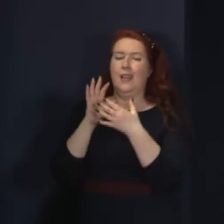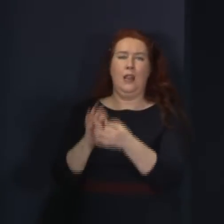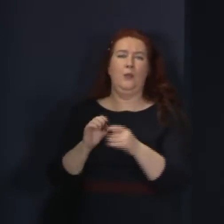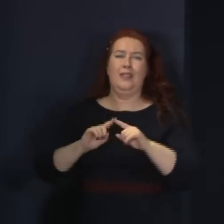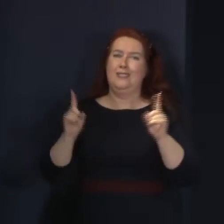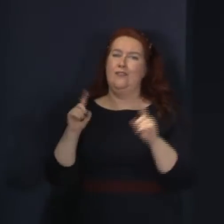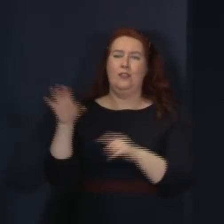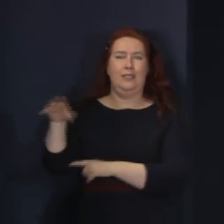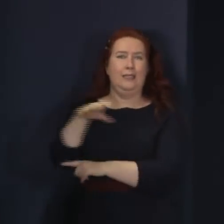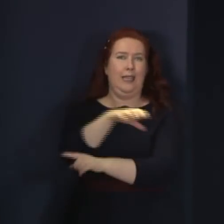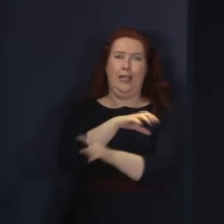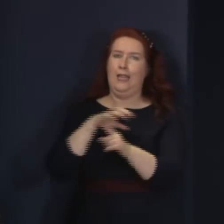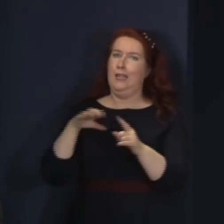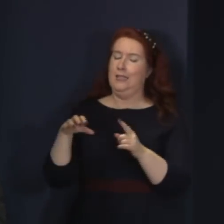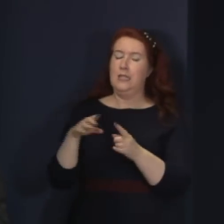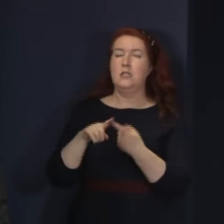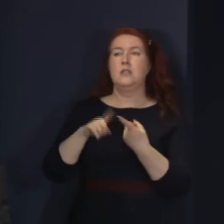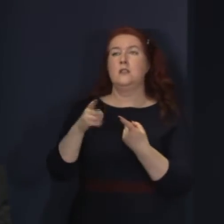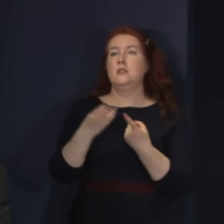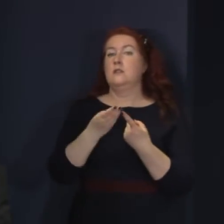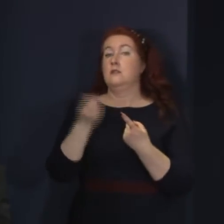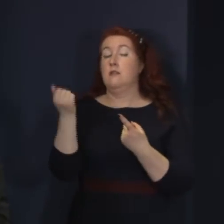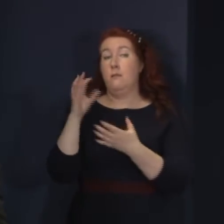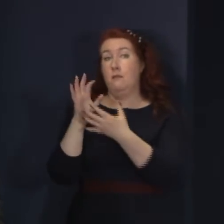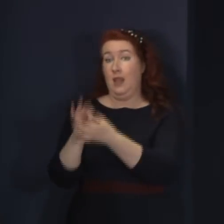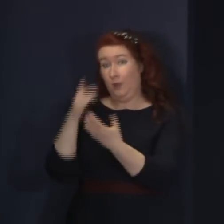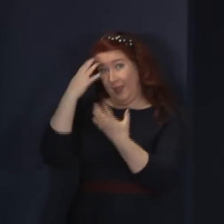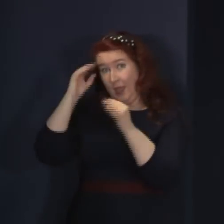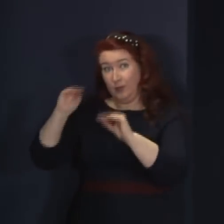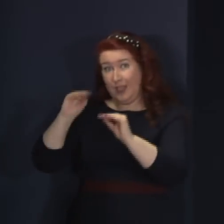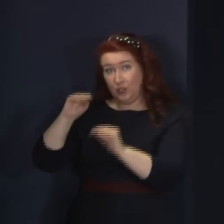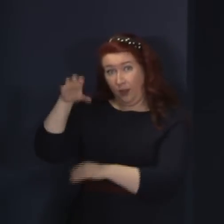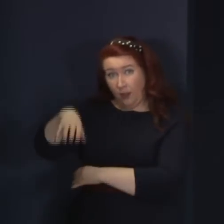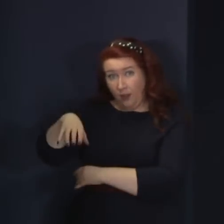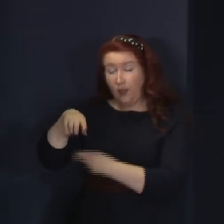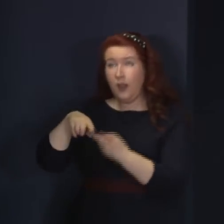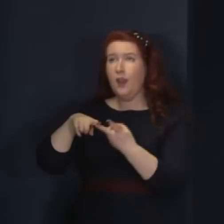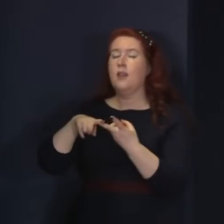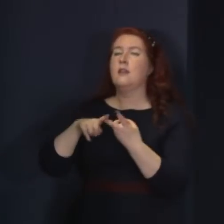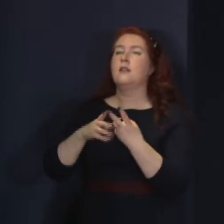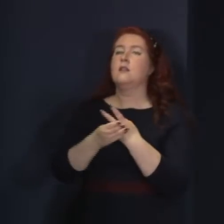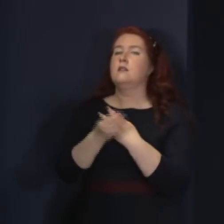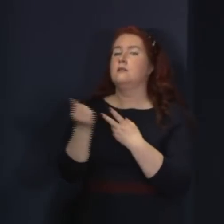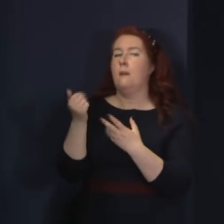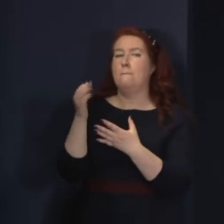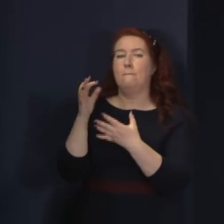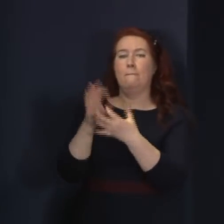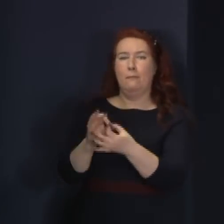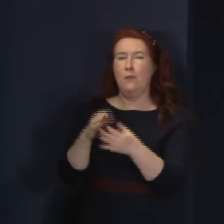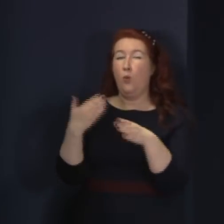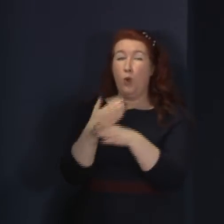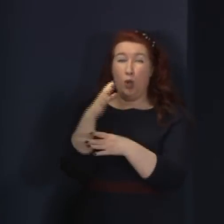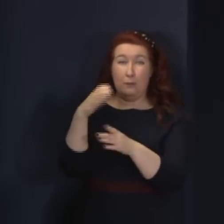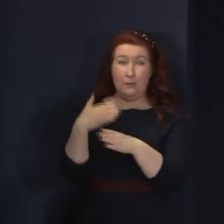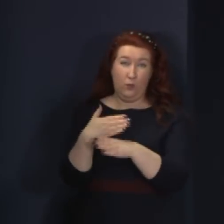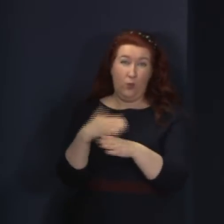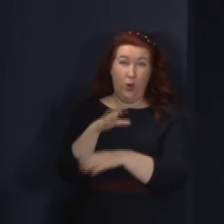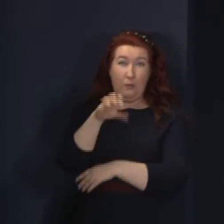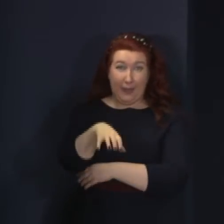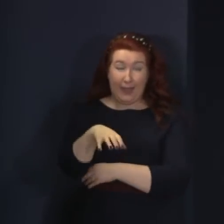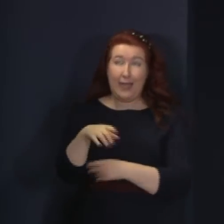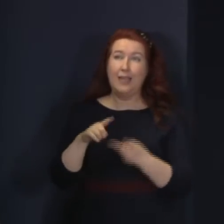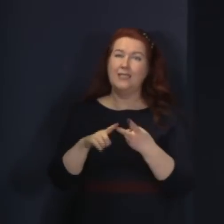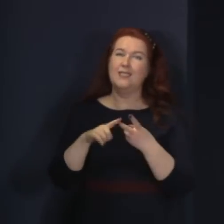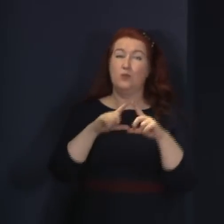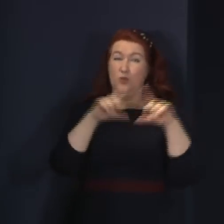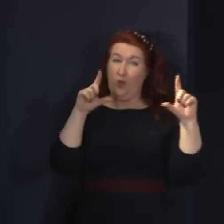different settings. So there's been some which have been associated with educational establishments, many that have been associated with workplace, and particularly the